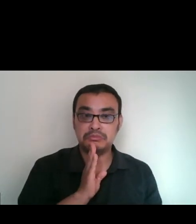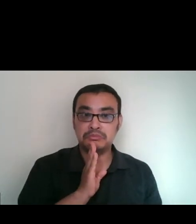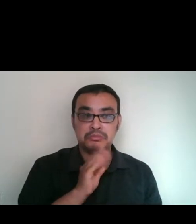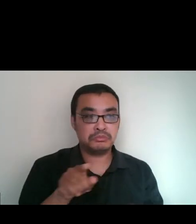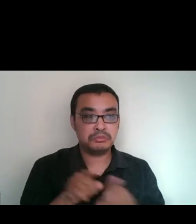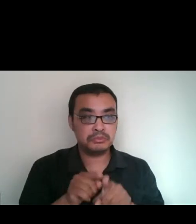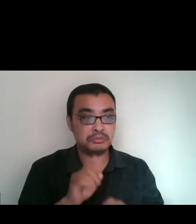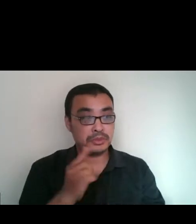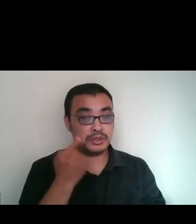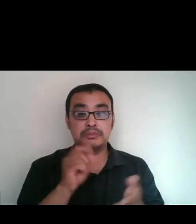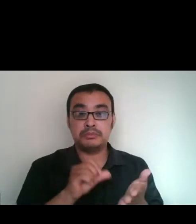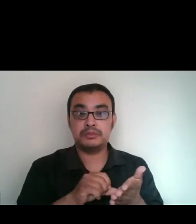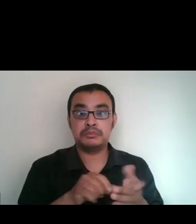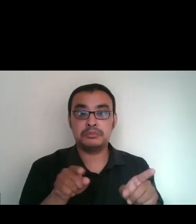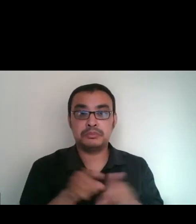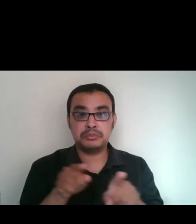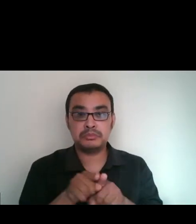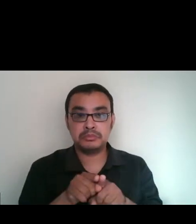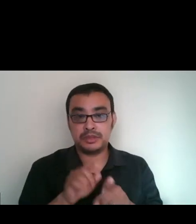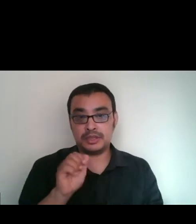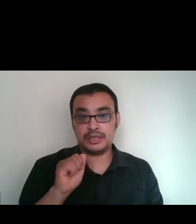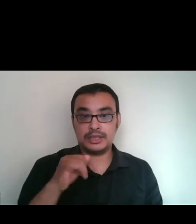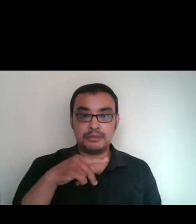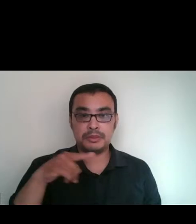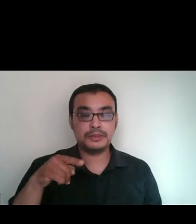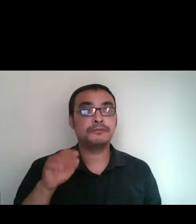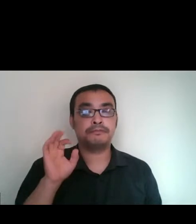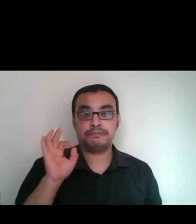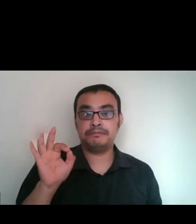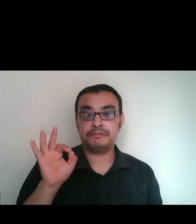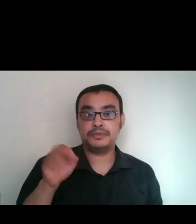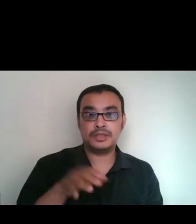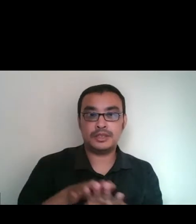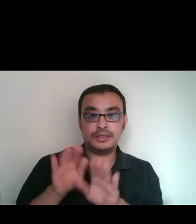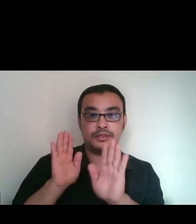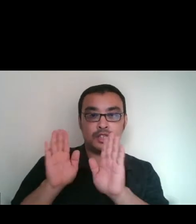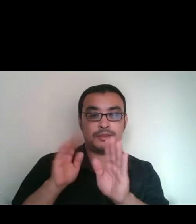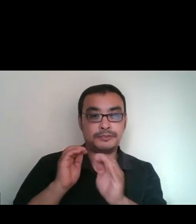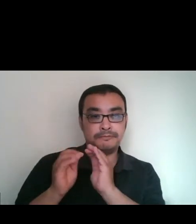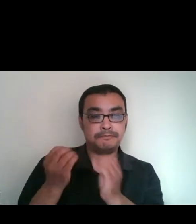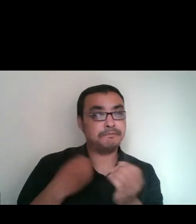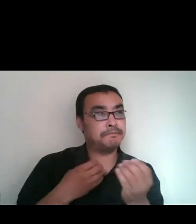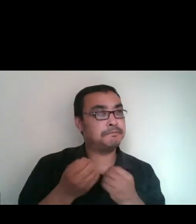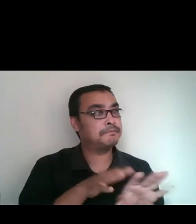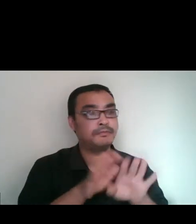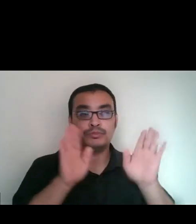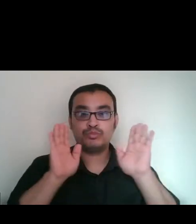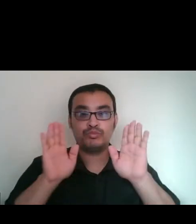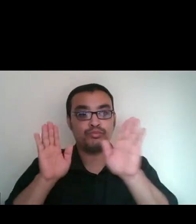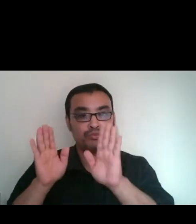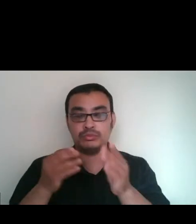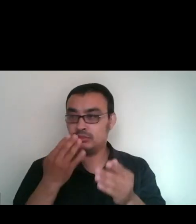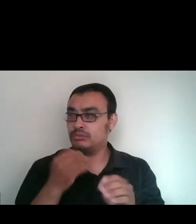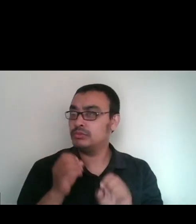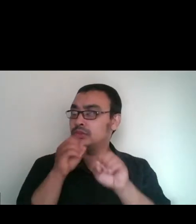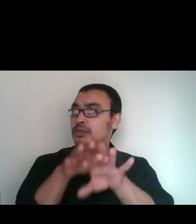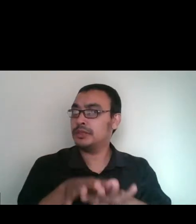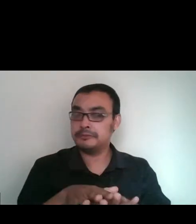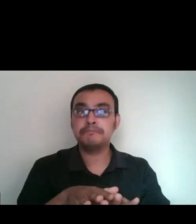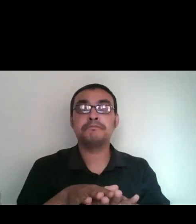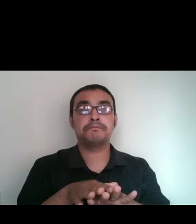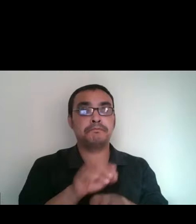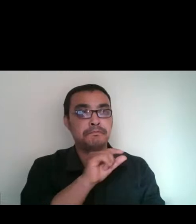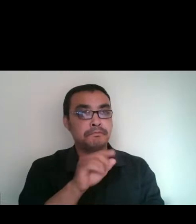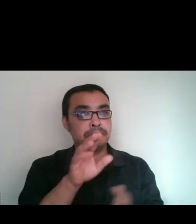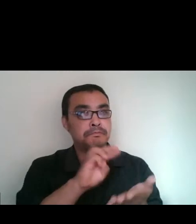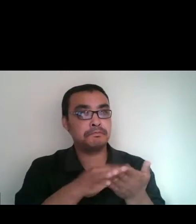think that's also good to be more inclusive in the social media as well when we are meeting online, I mean virtually. So